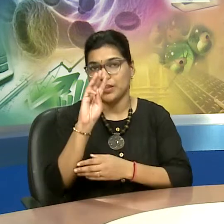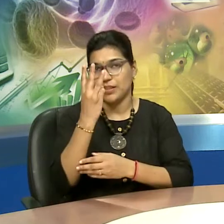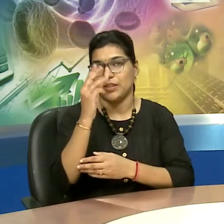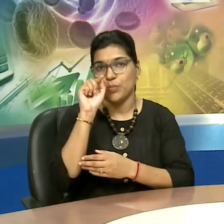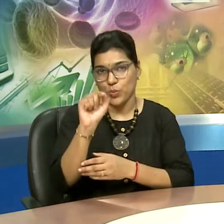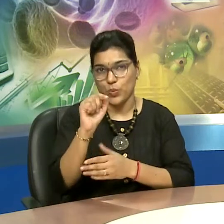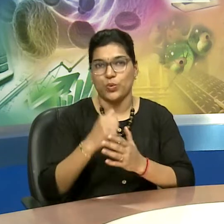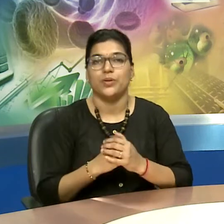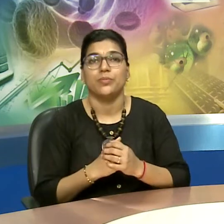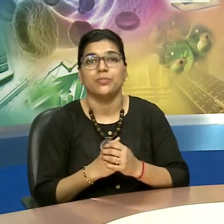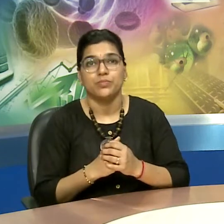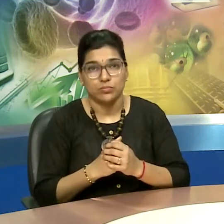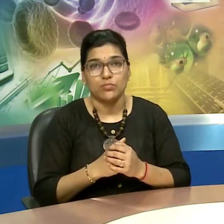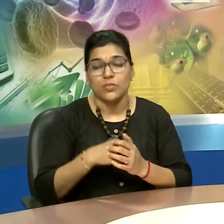Division of power.